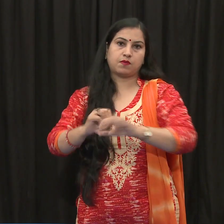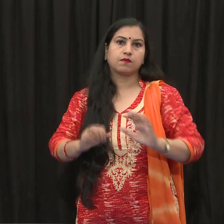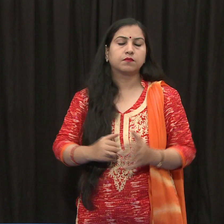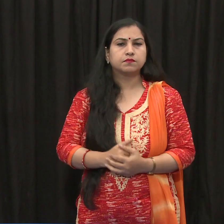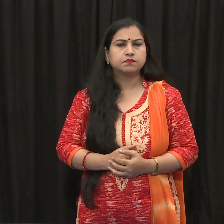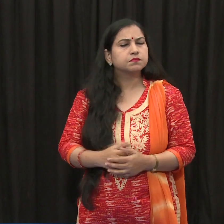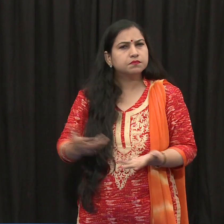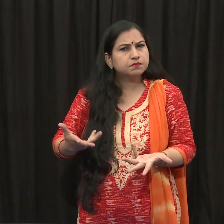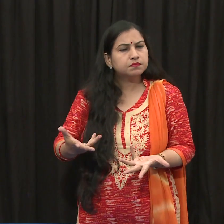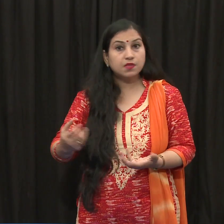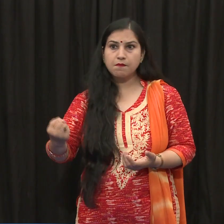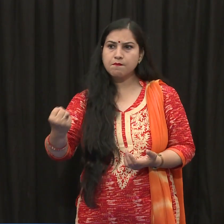where the power to govern